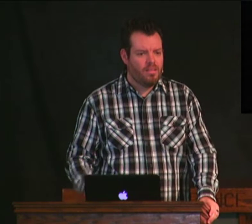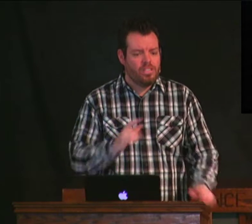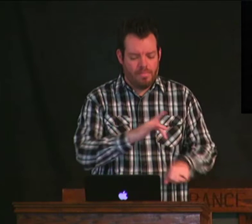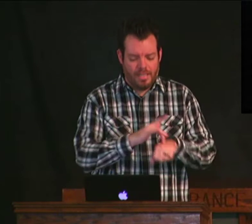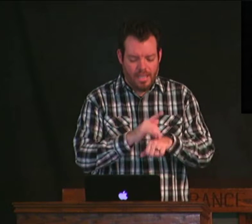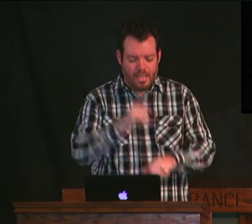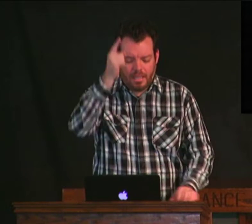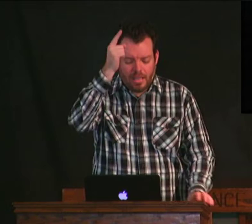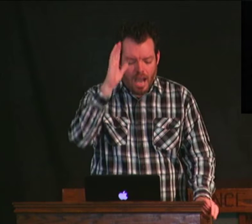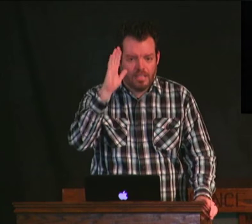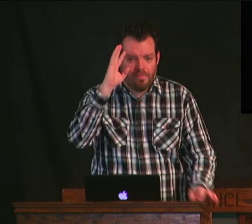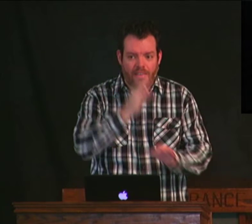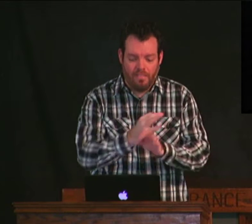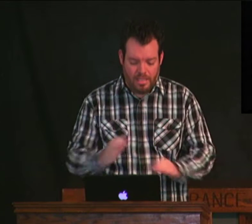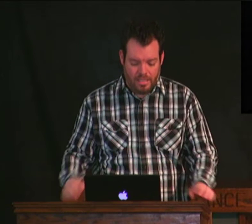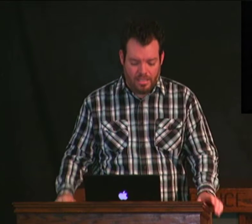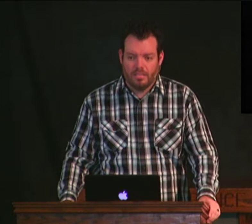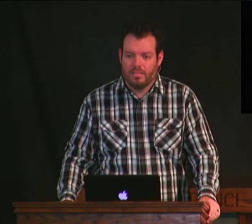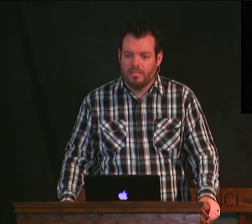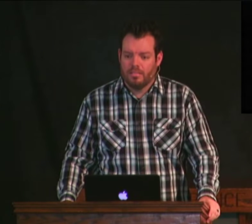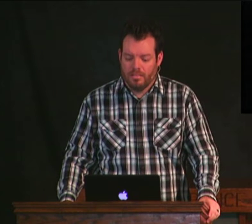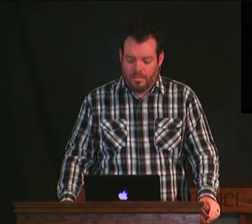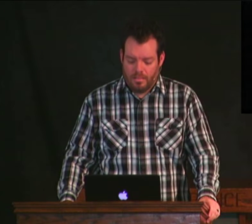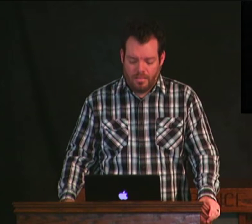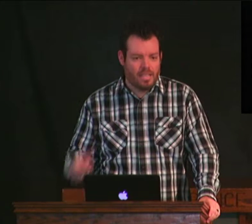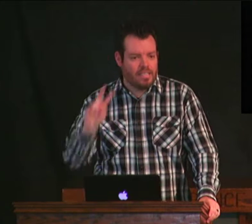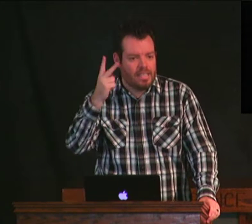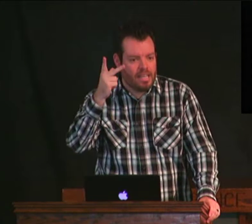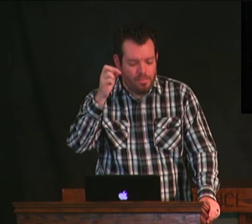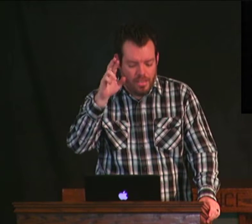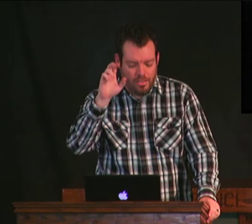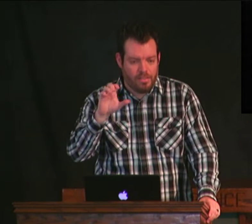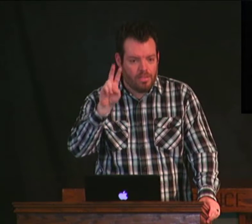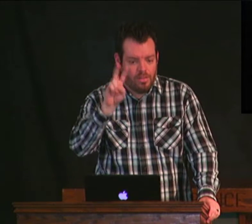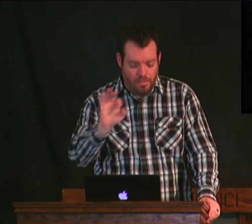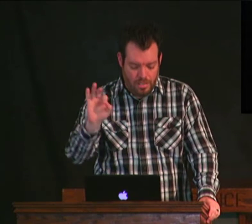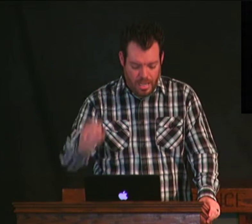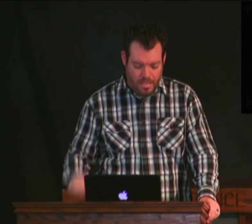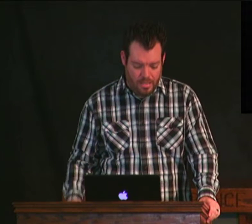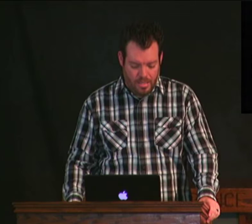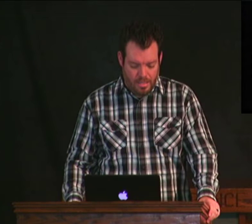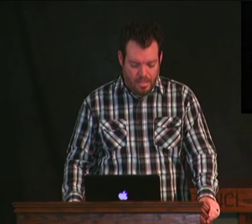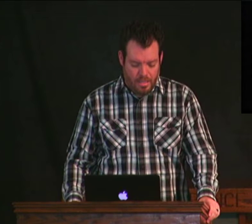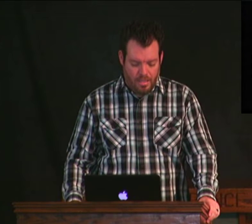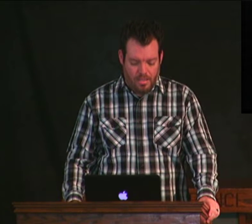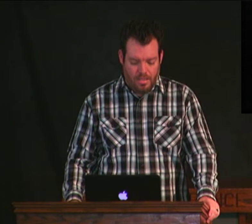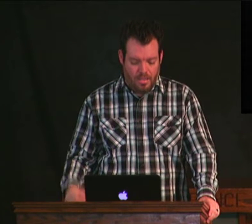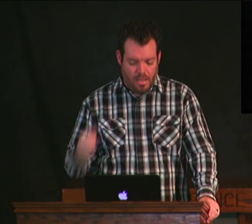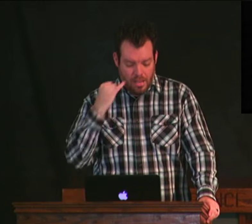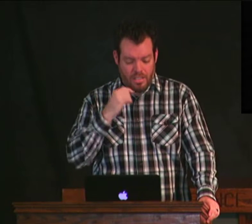we should meditate on God's faithfulness. That's in 2 Peter chapter 2, verse 9. If this